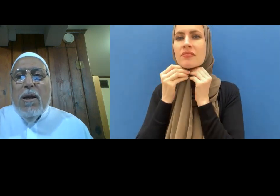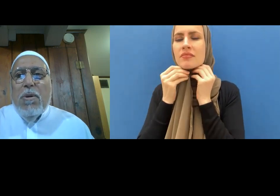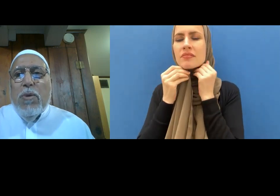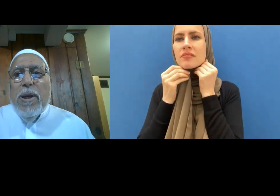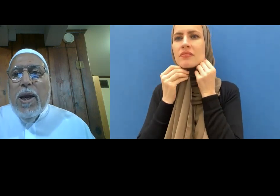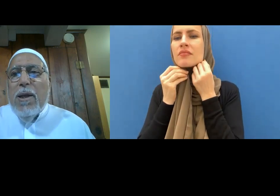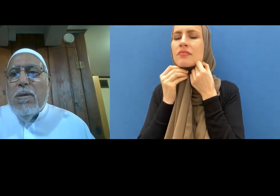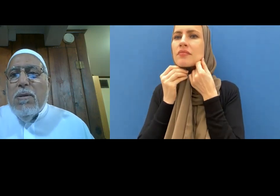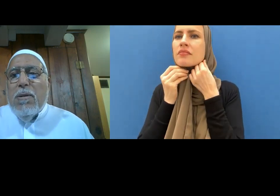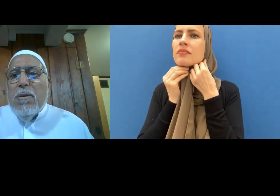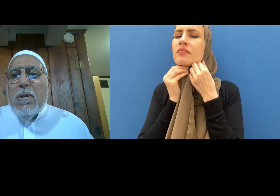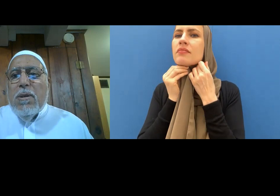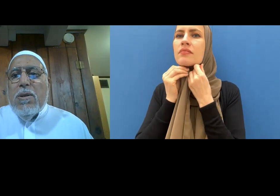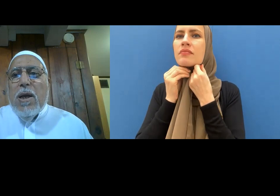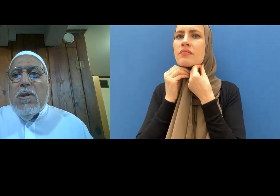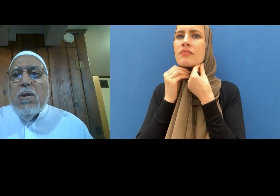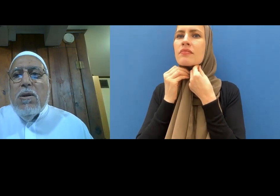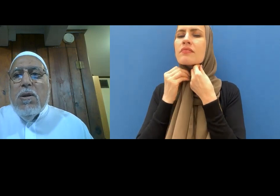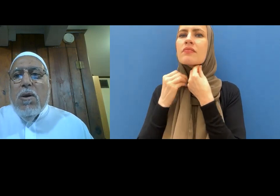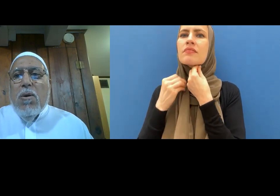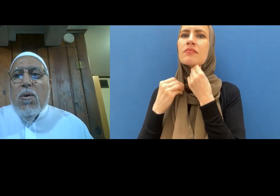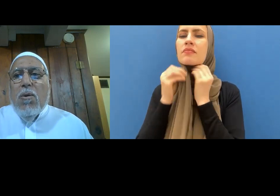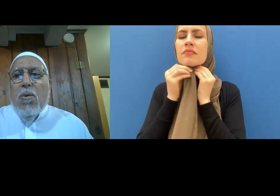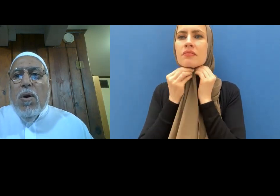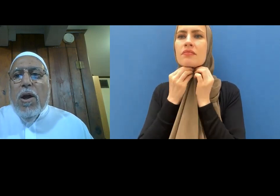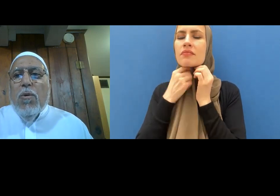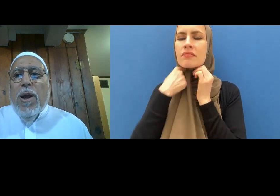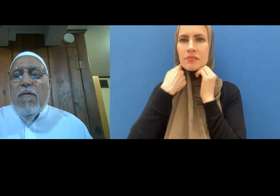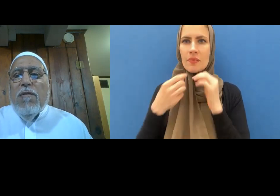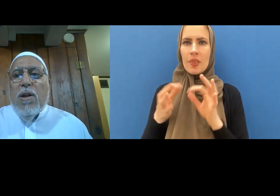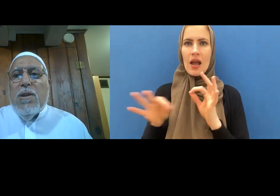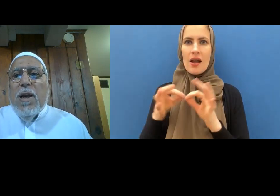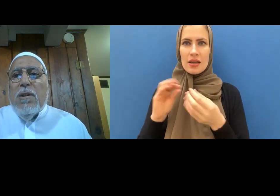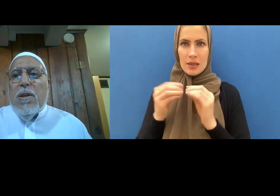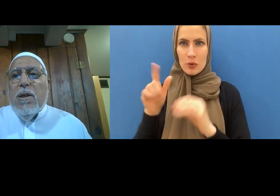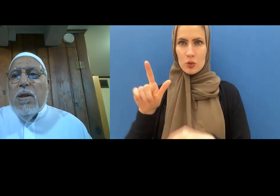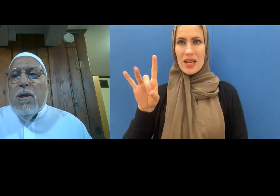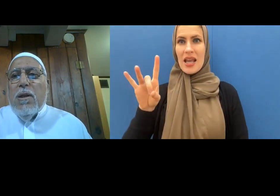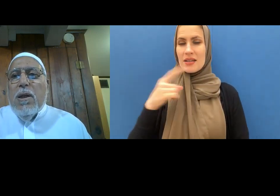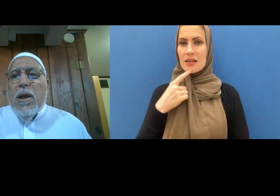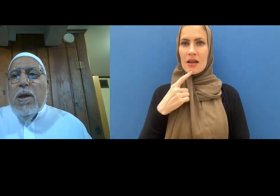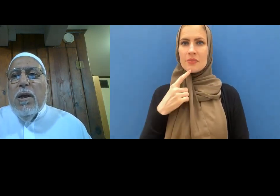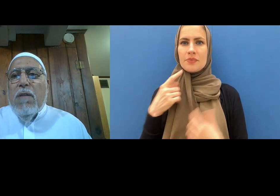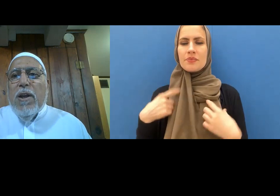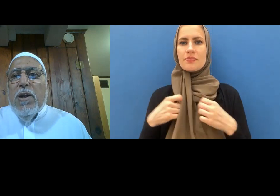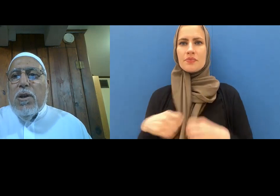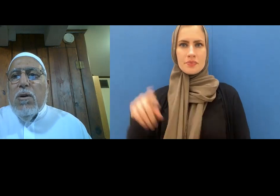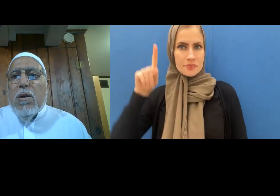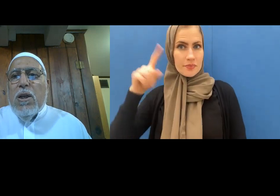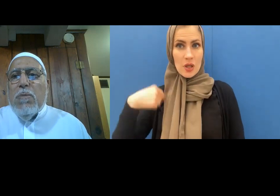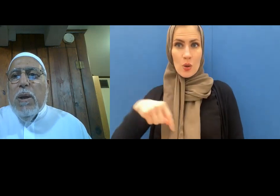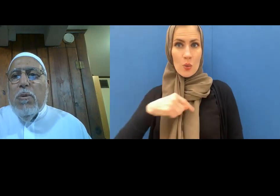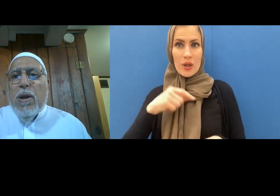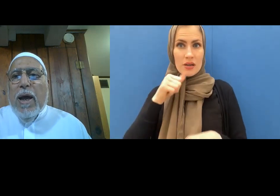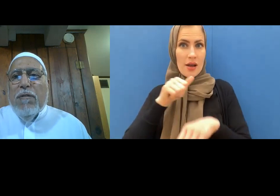Then ayah number 28, it says, and we have not sent any revelation